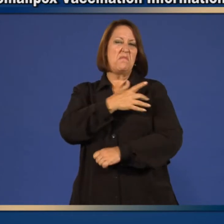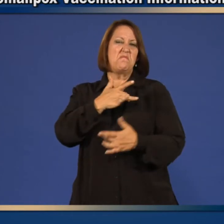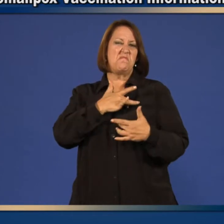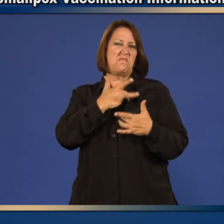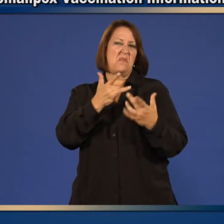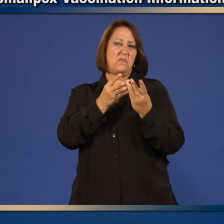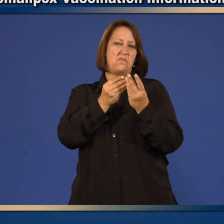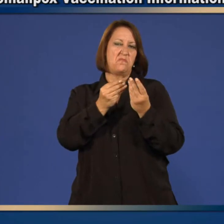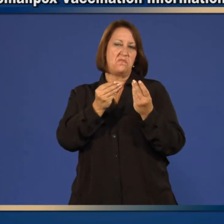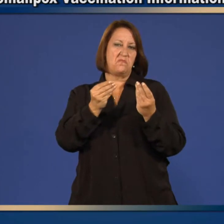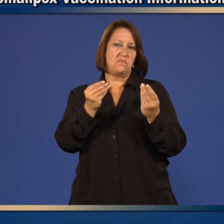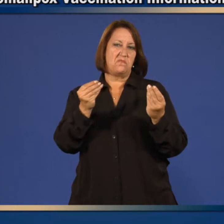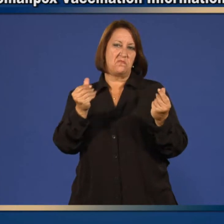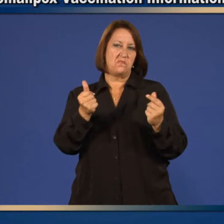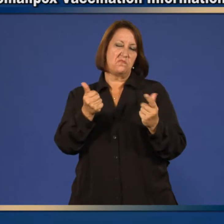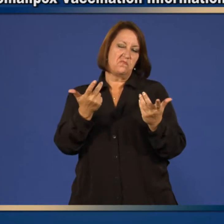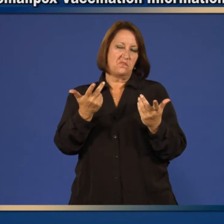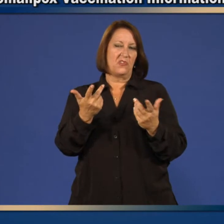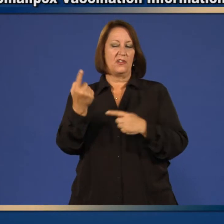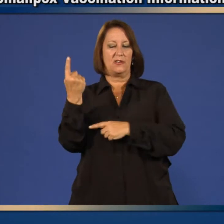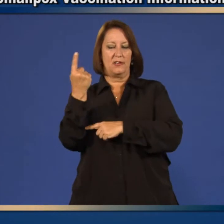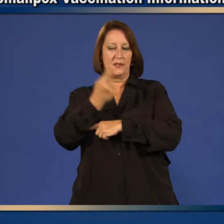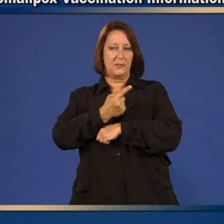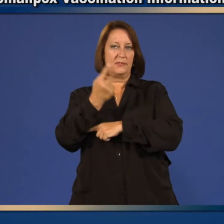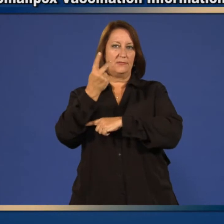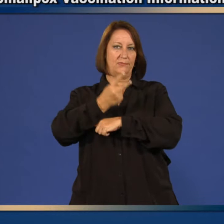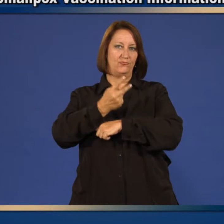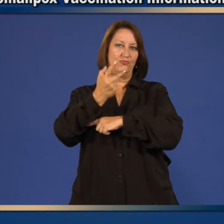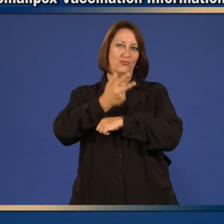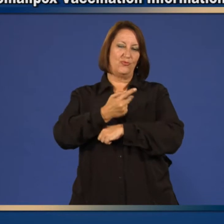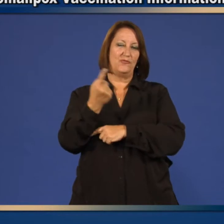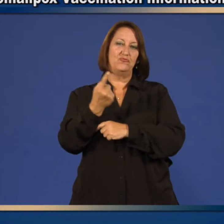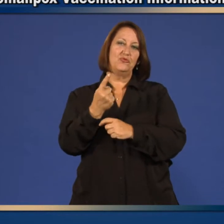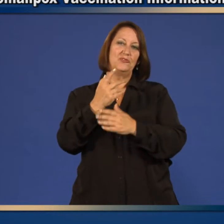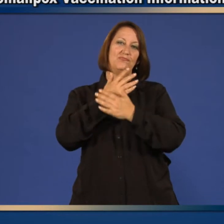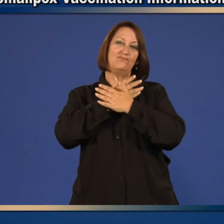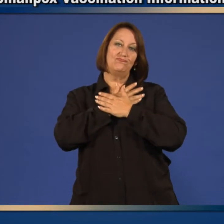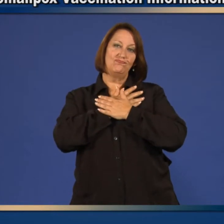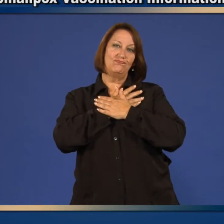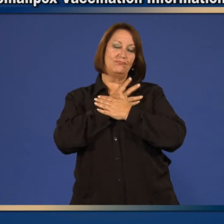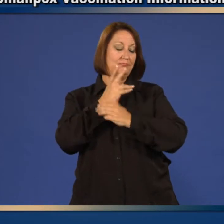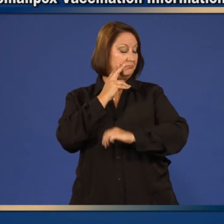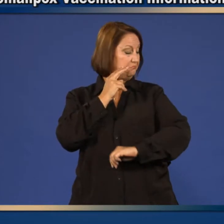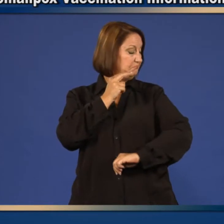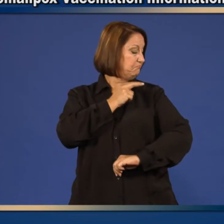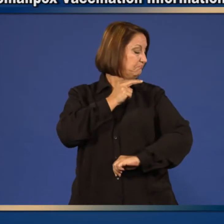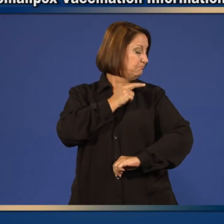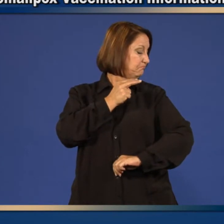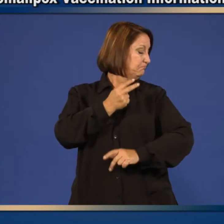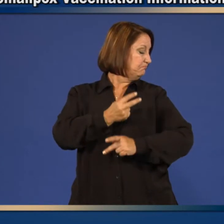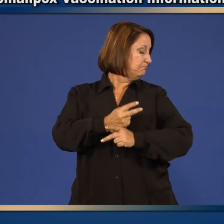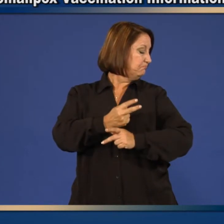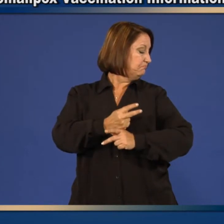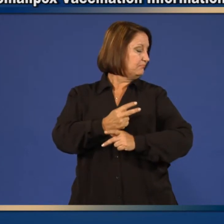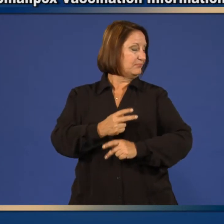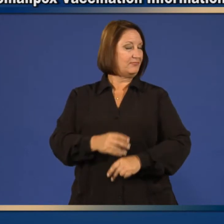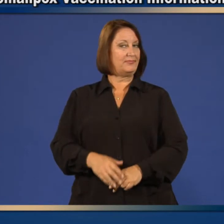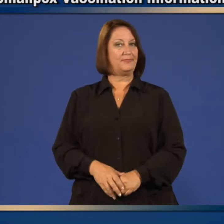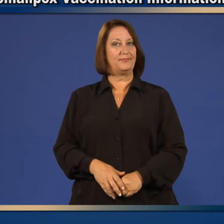Robust takes usually get better on their own in a few days and only require rest and